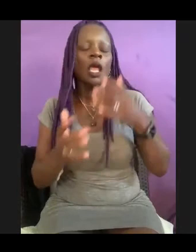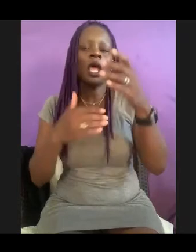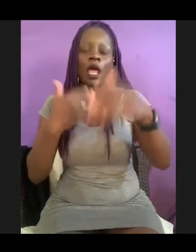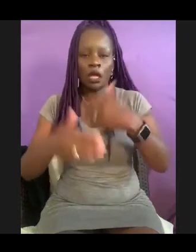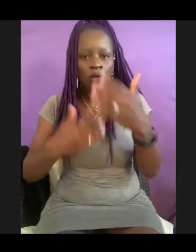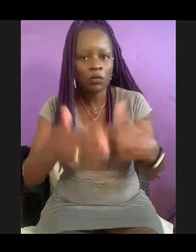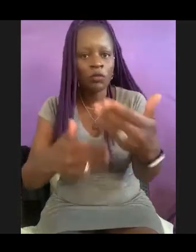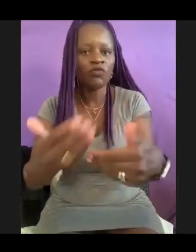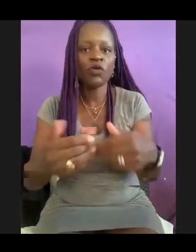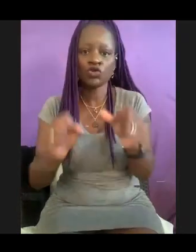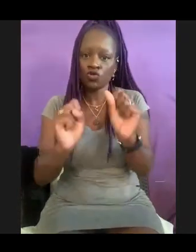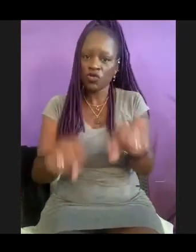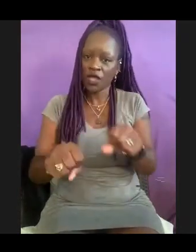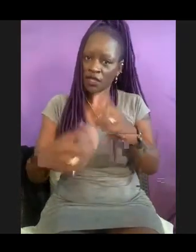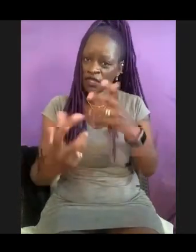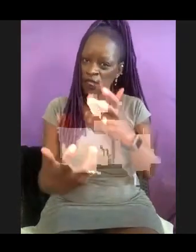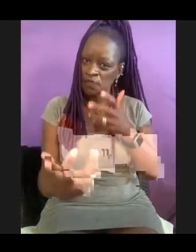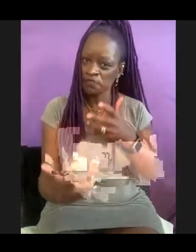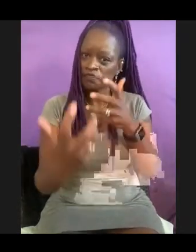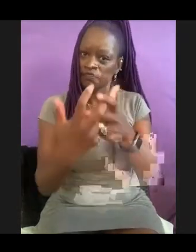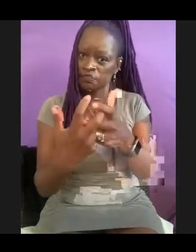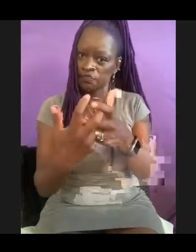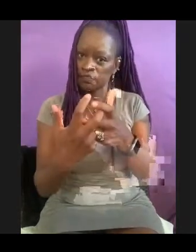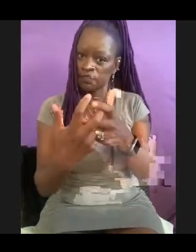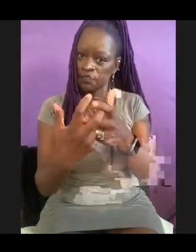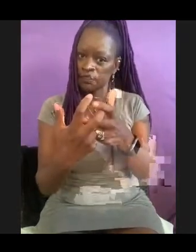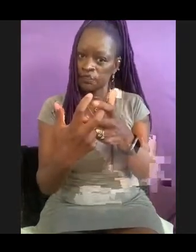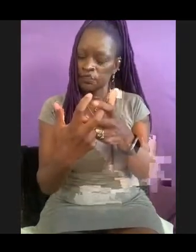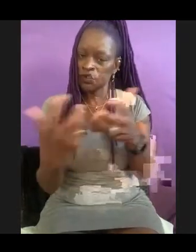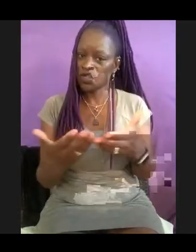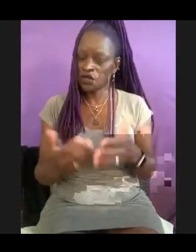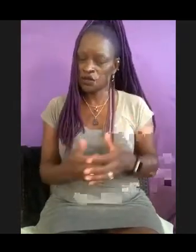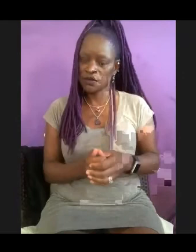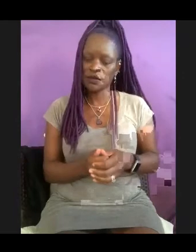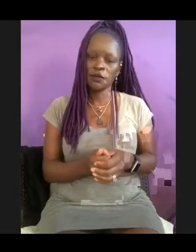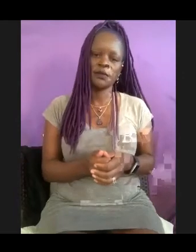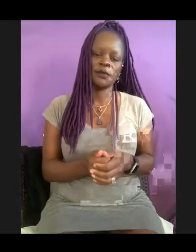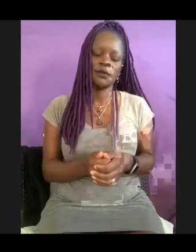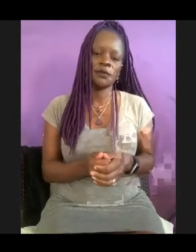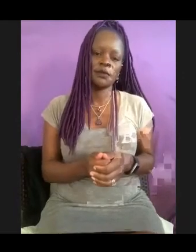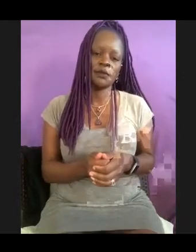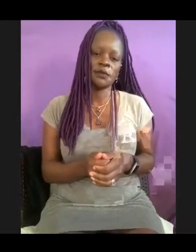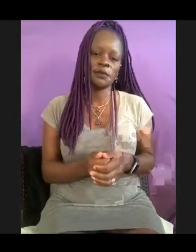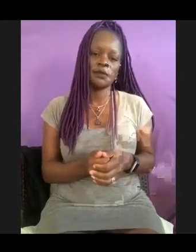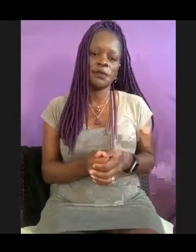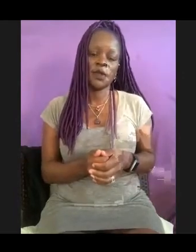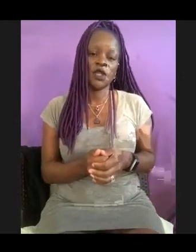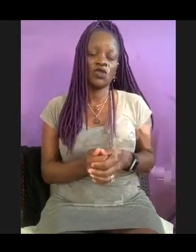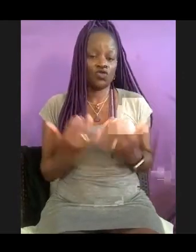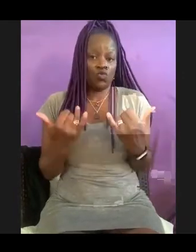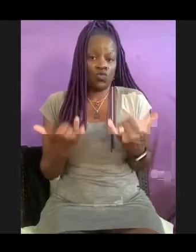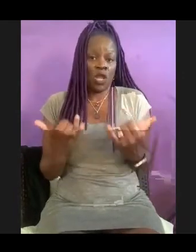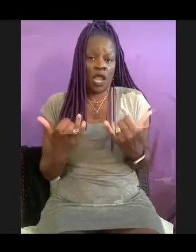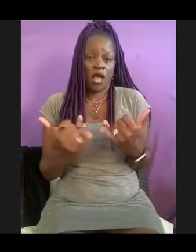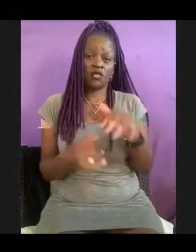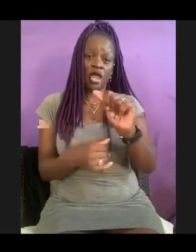the ideals that call for it in the first place. In this case, the ADA